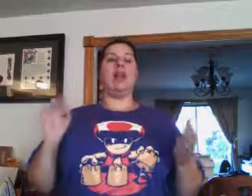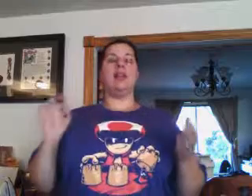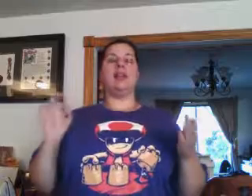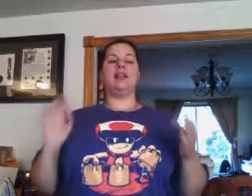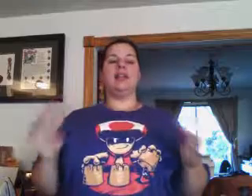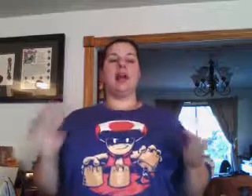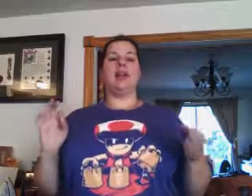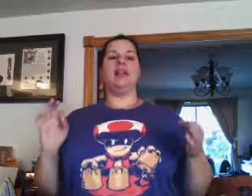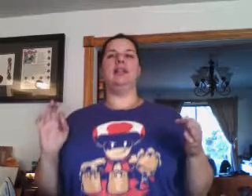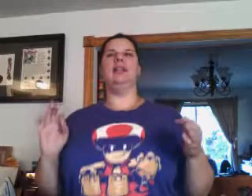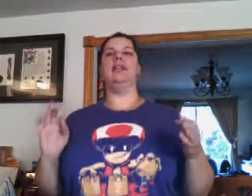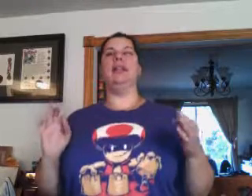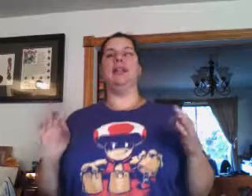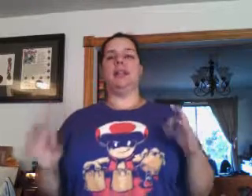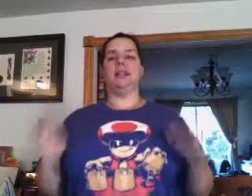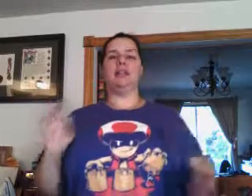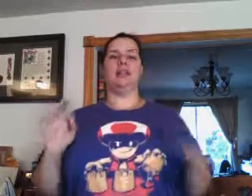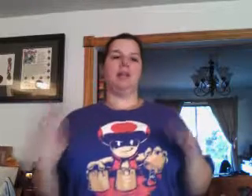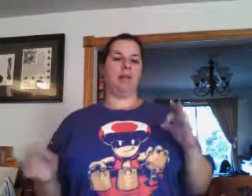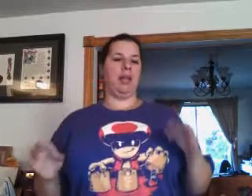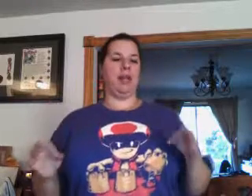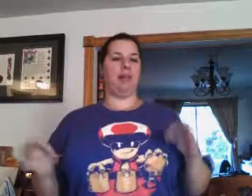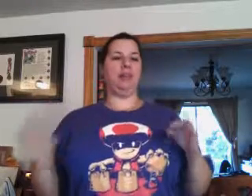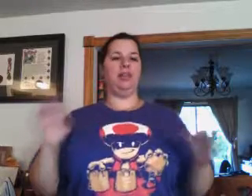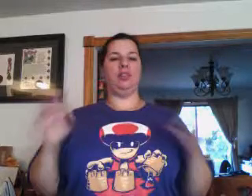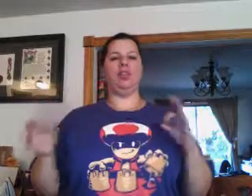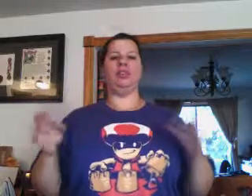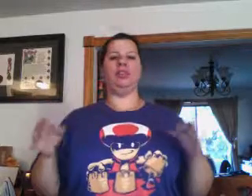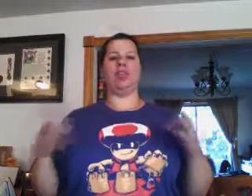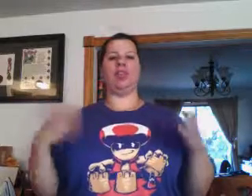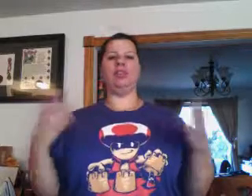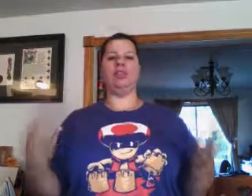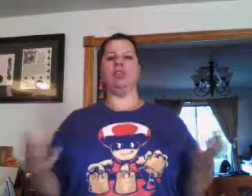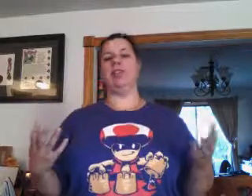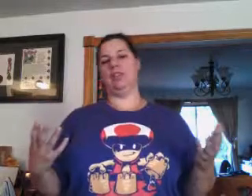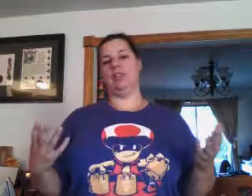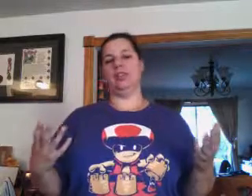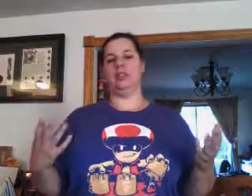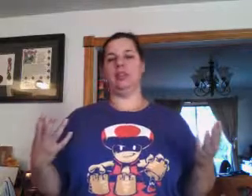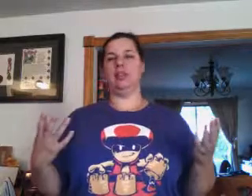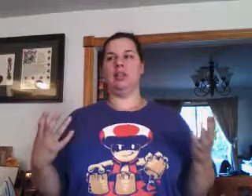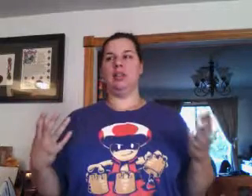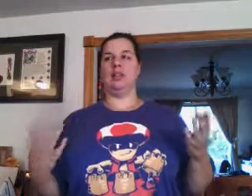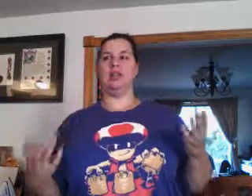the sign means the same thing. It means two different things, is different